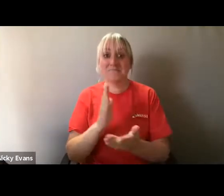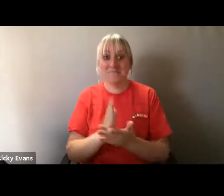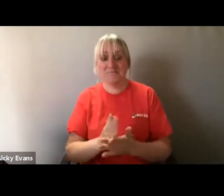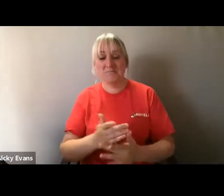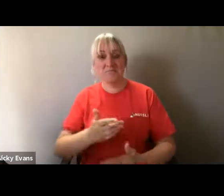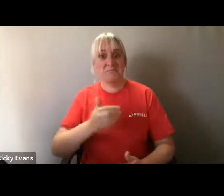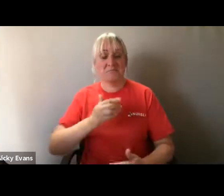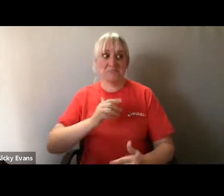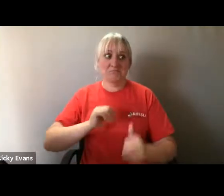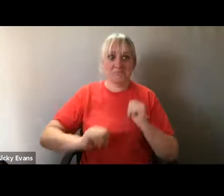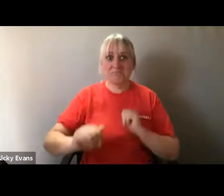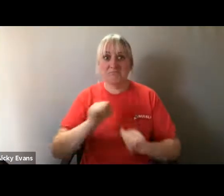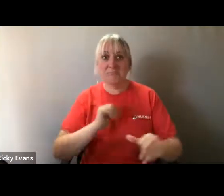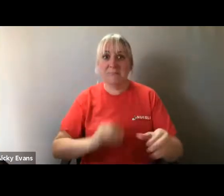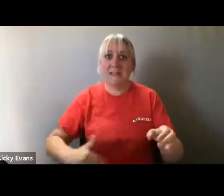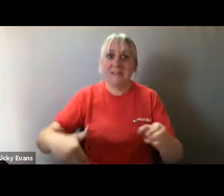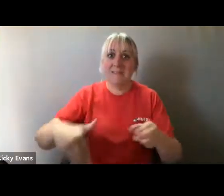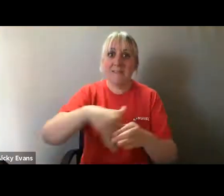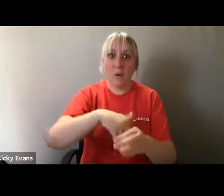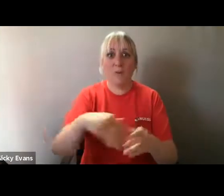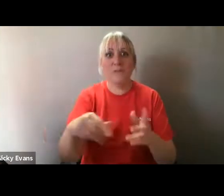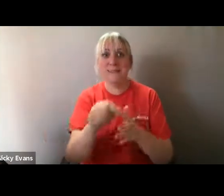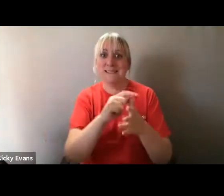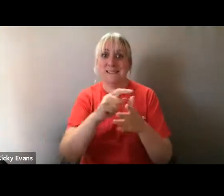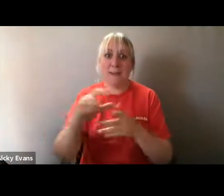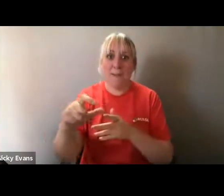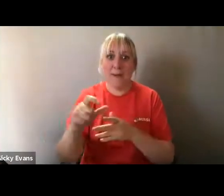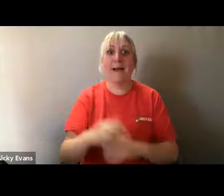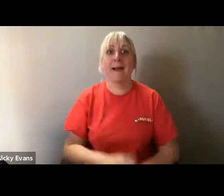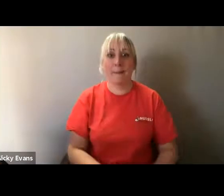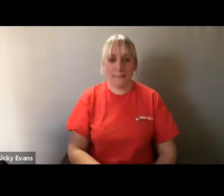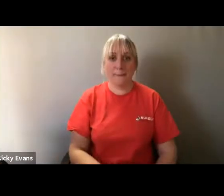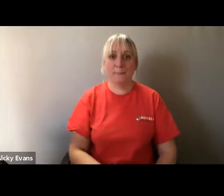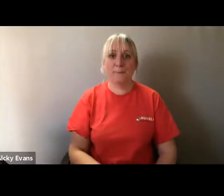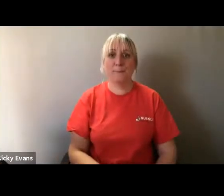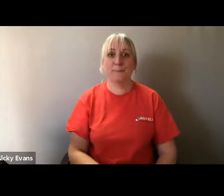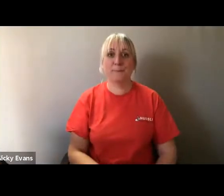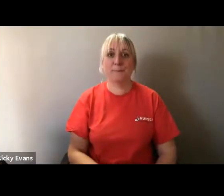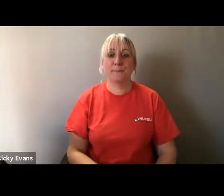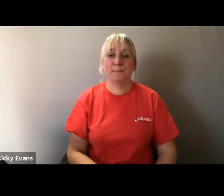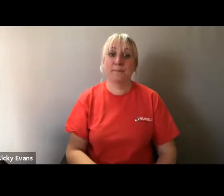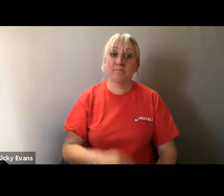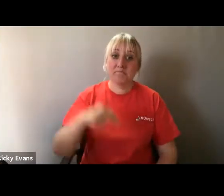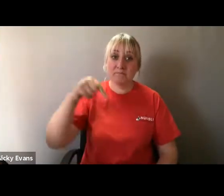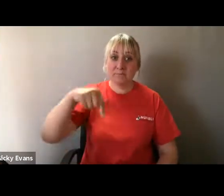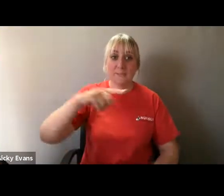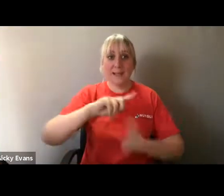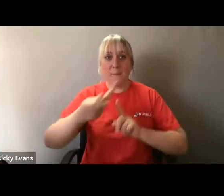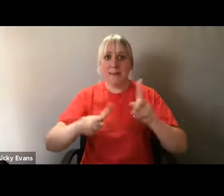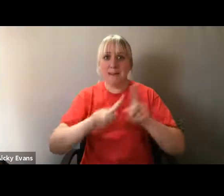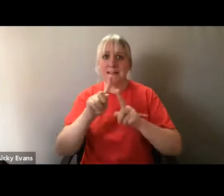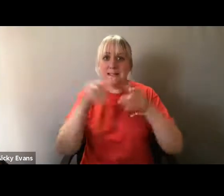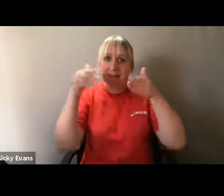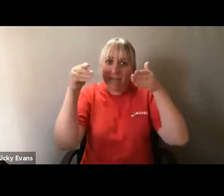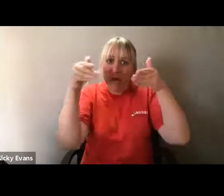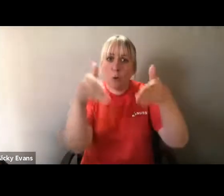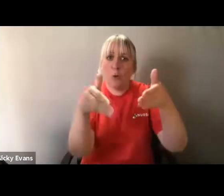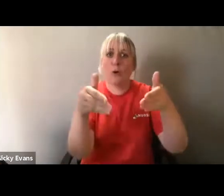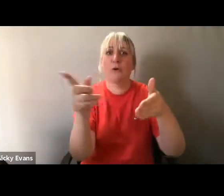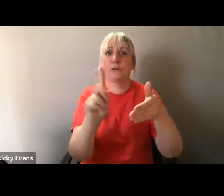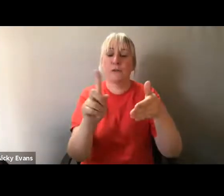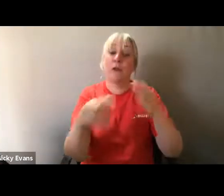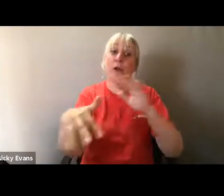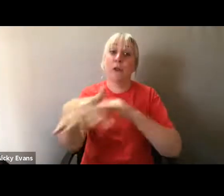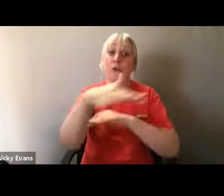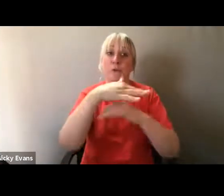be part of the DPAC family, and the meeting focusing tonight on the